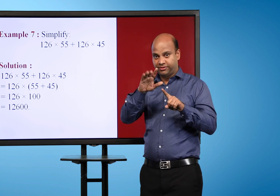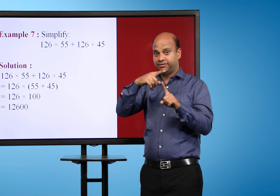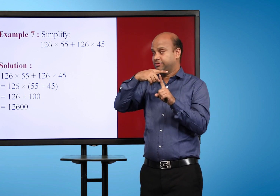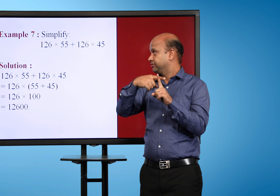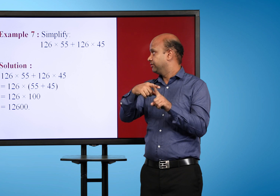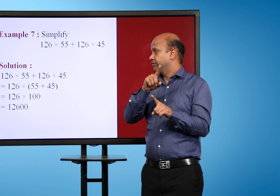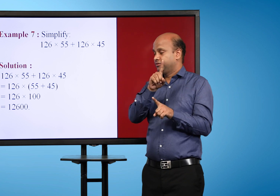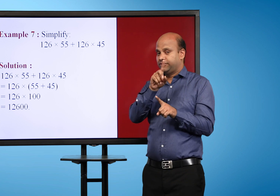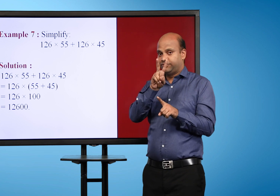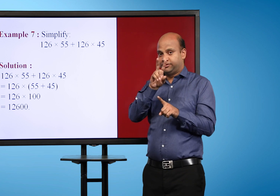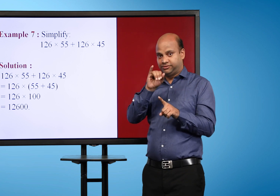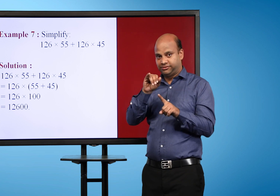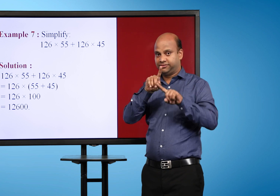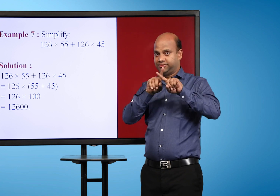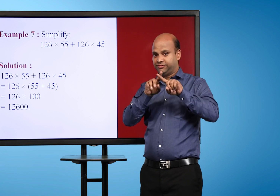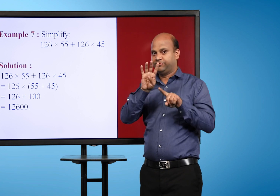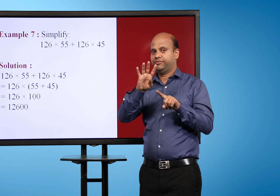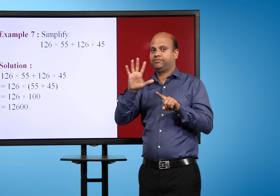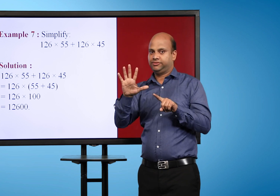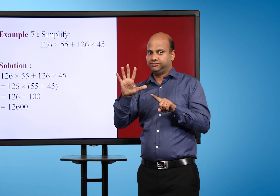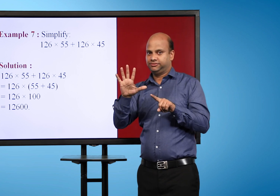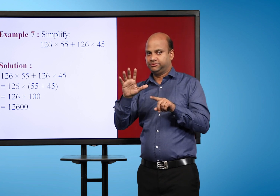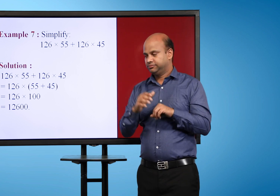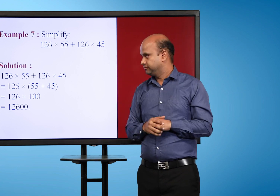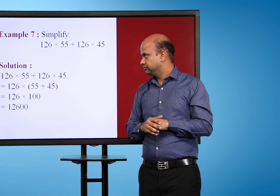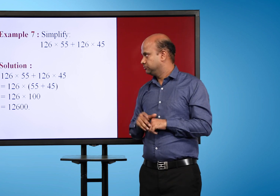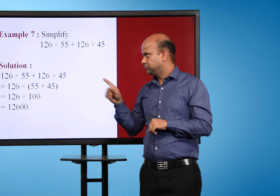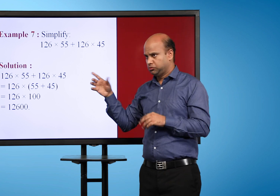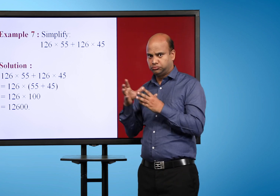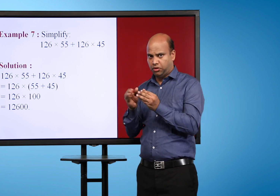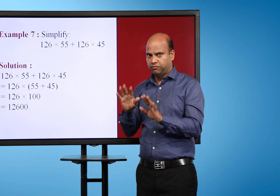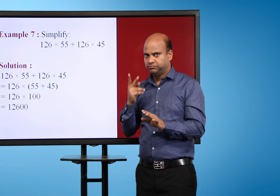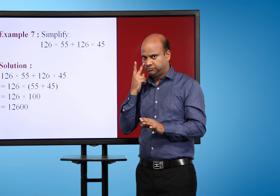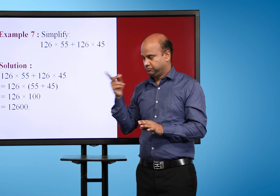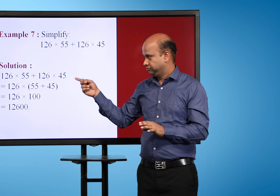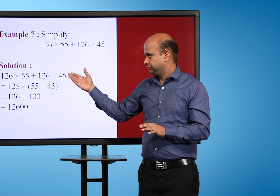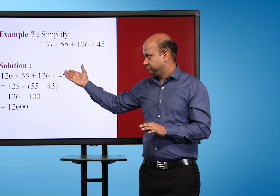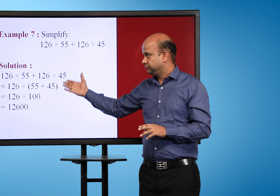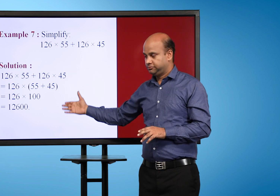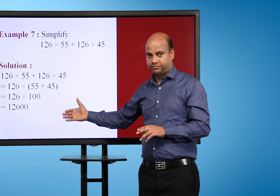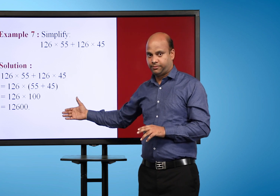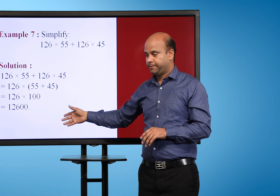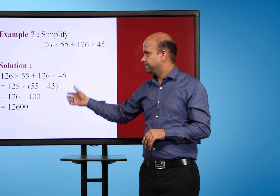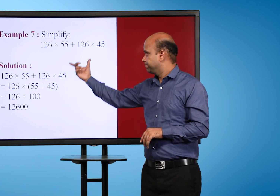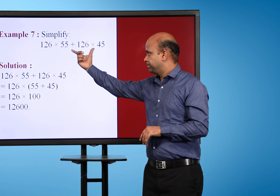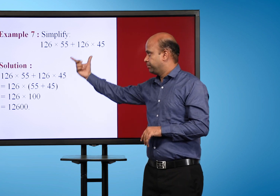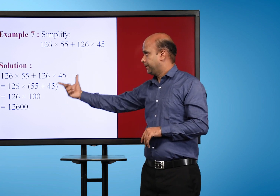by 55 plus 126 multiplied by 45. Solution: